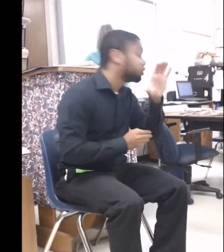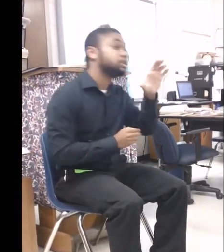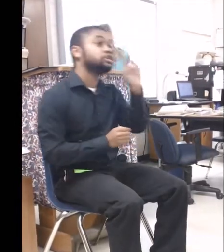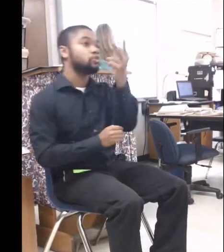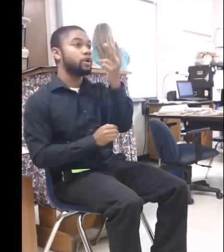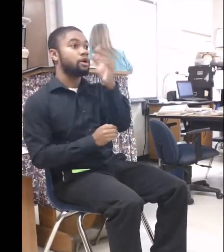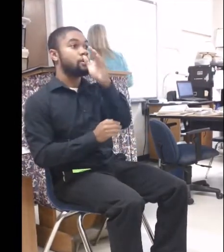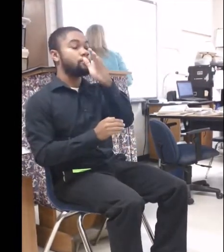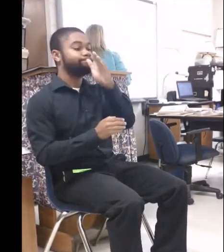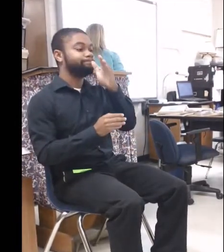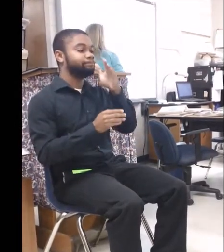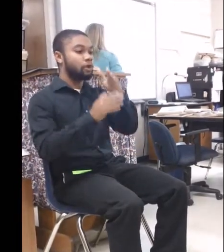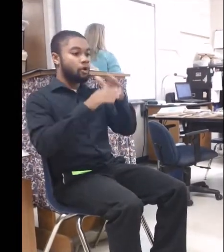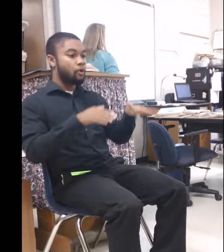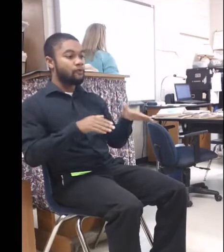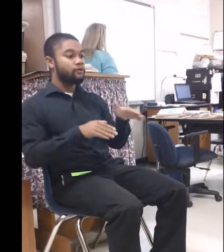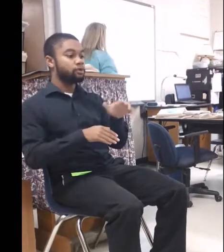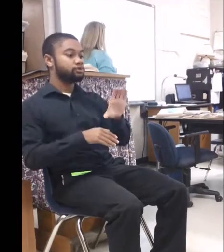Right here.